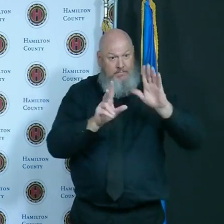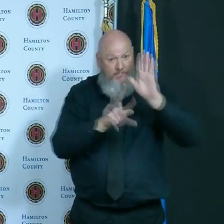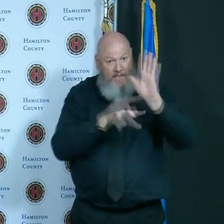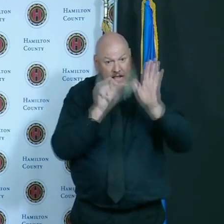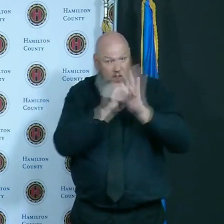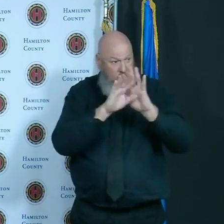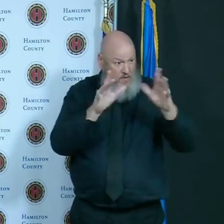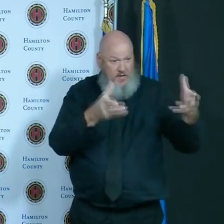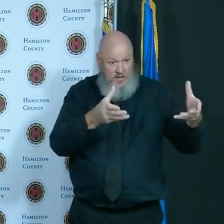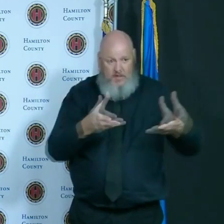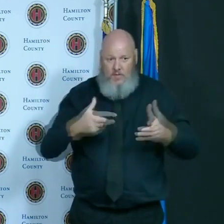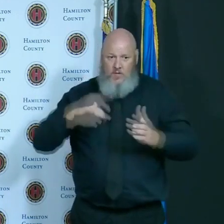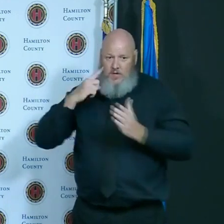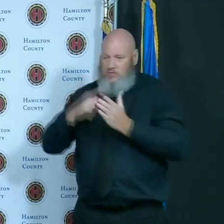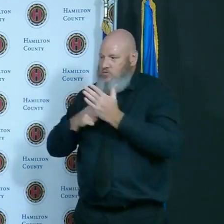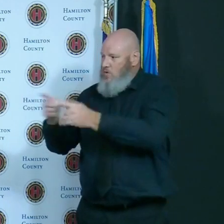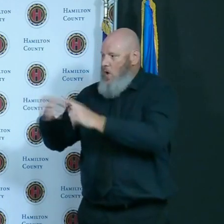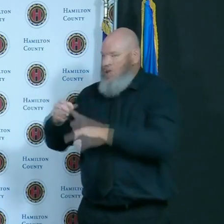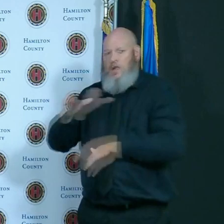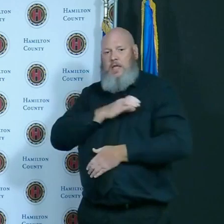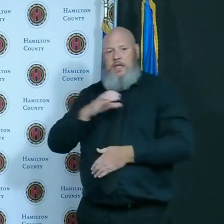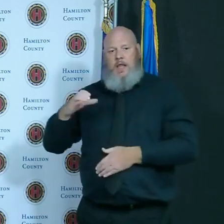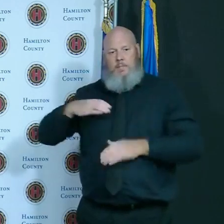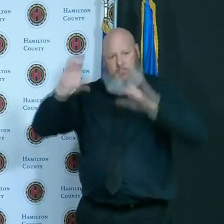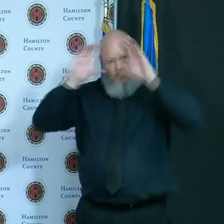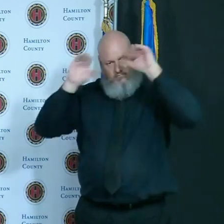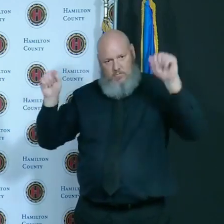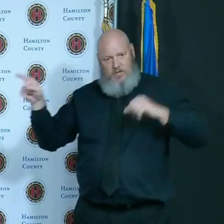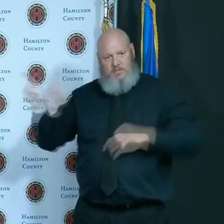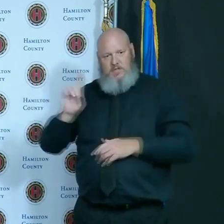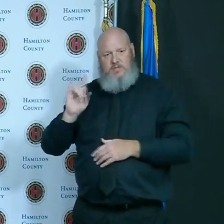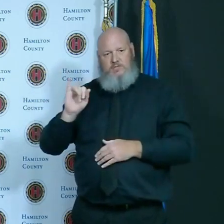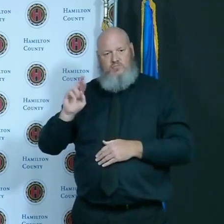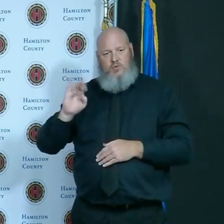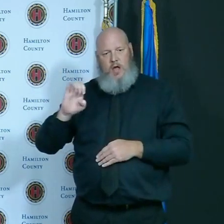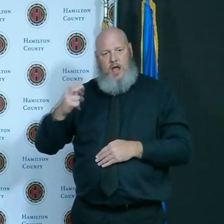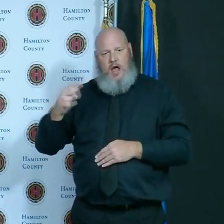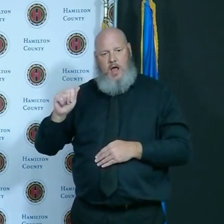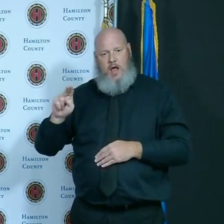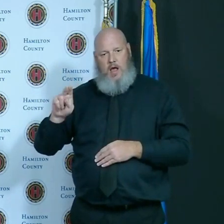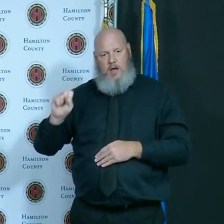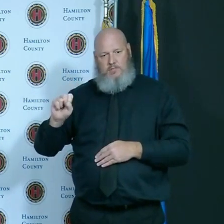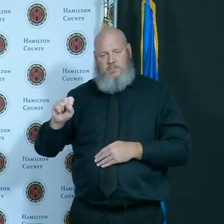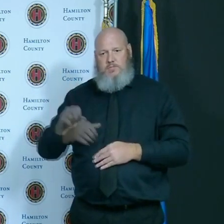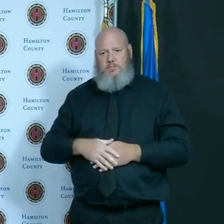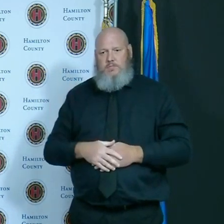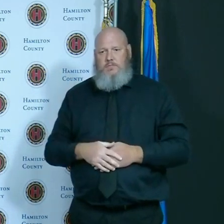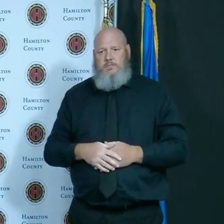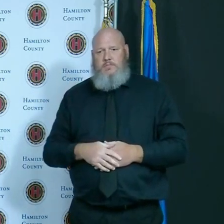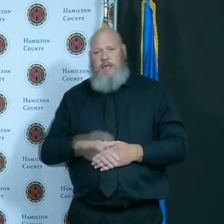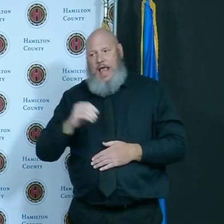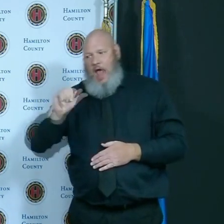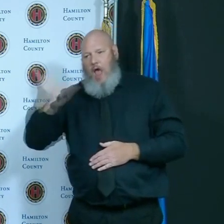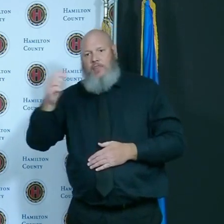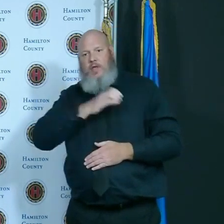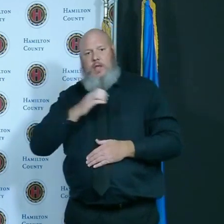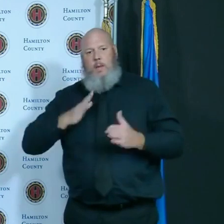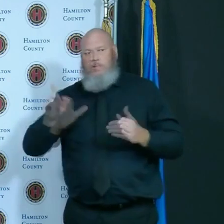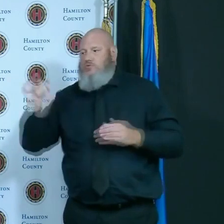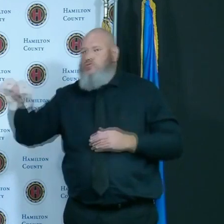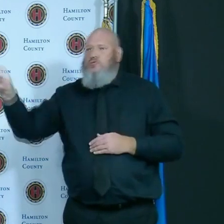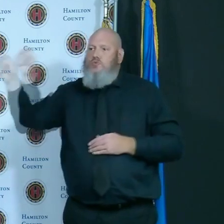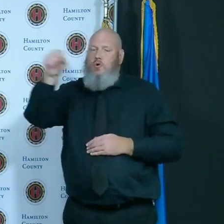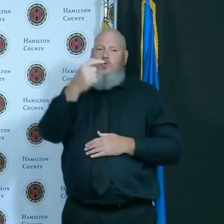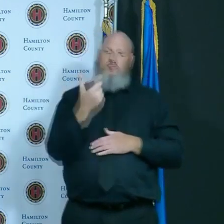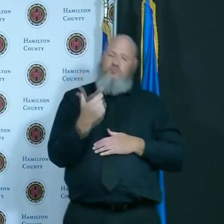myself. I admit that it is a short deadline, but I know that your concerns do not require a long time to think